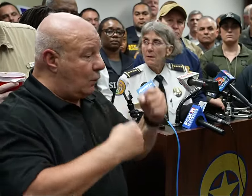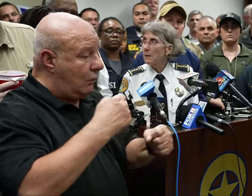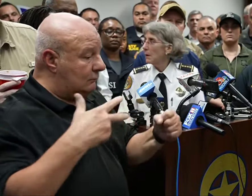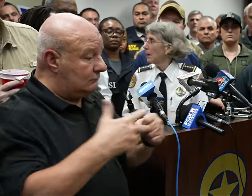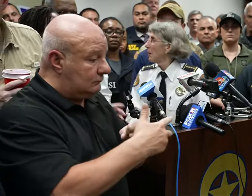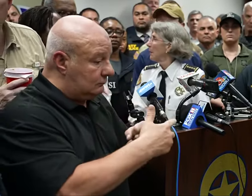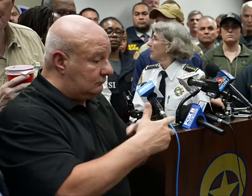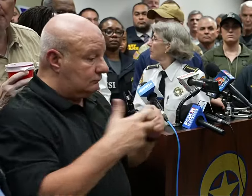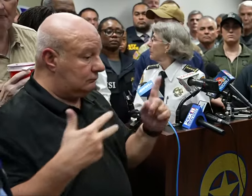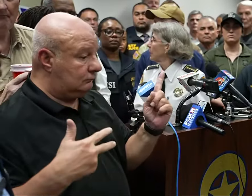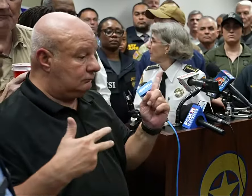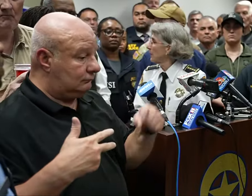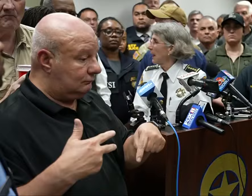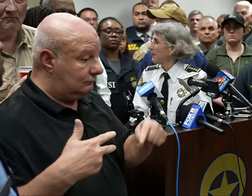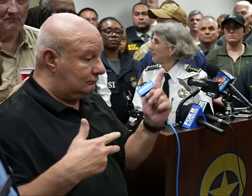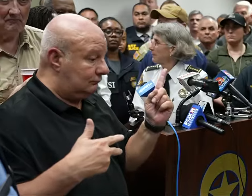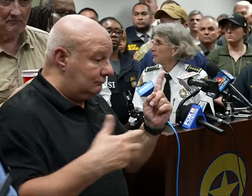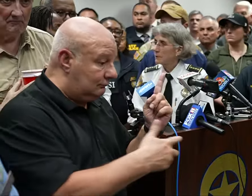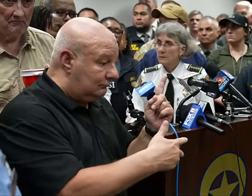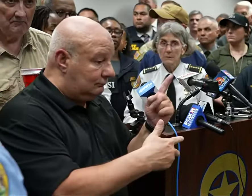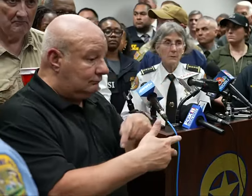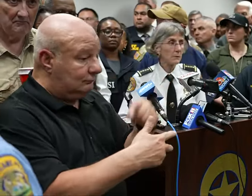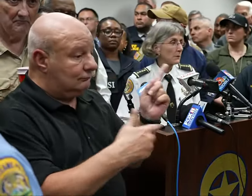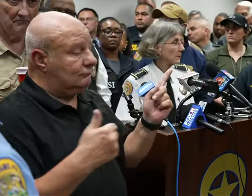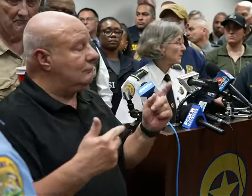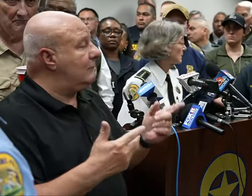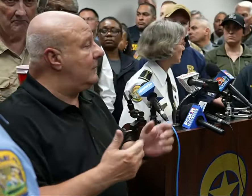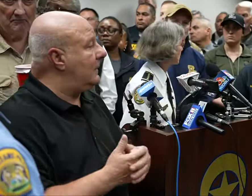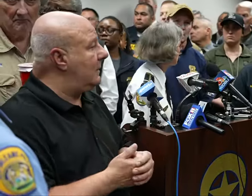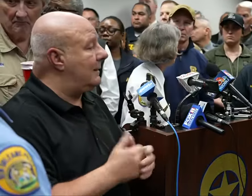what we've heard from witnesses. Chief, Captain.